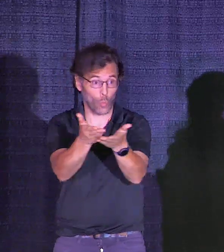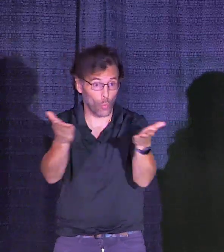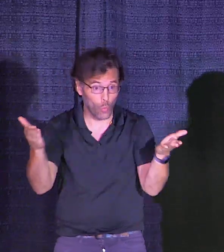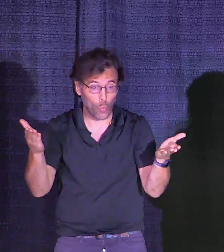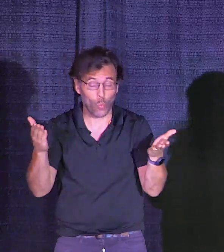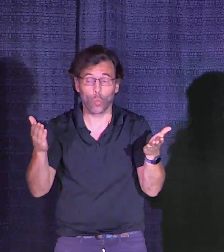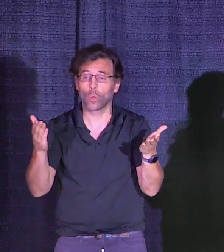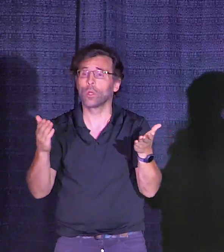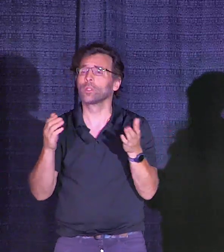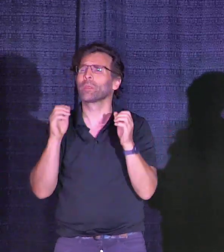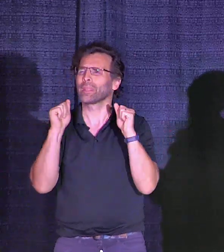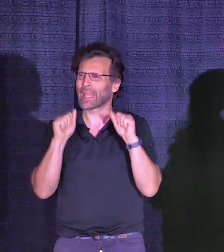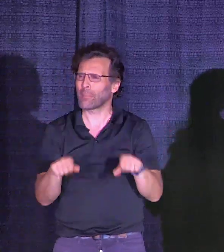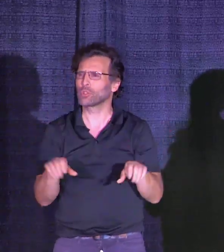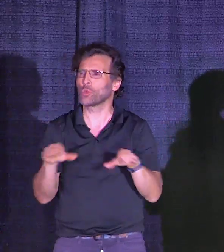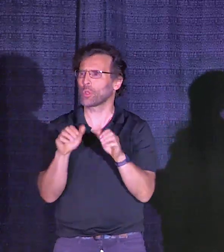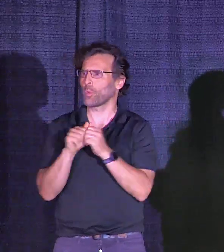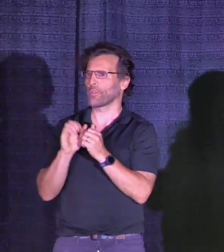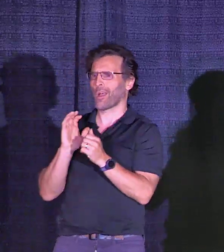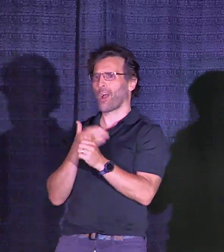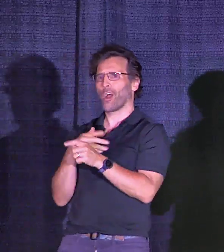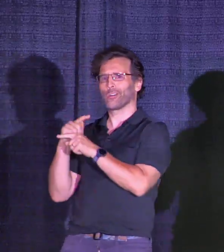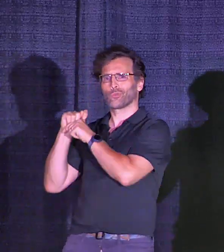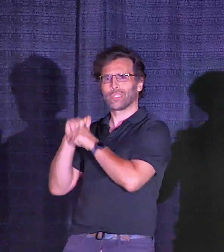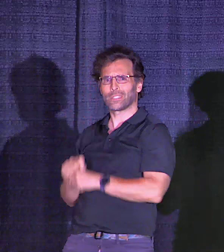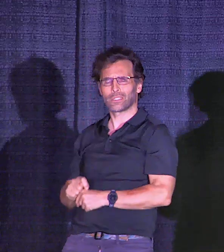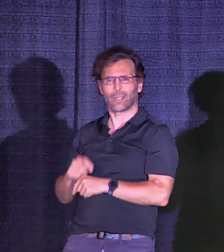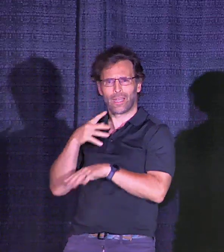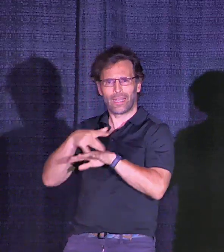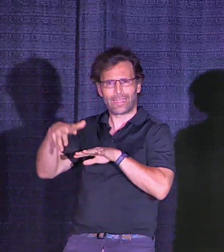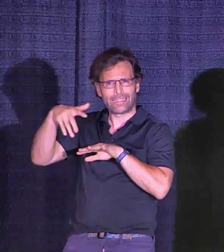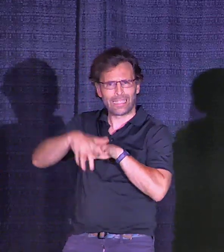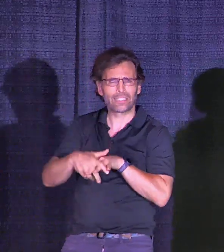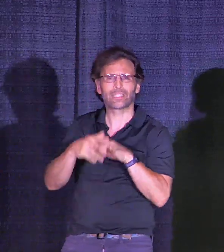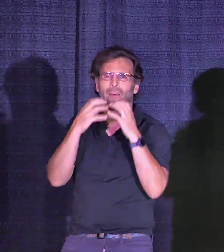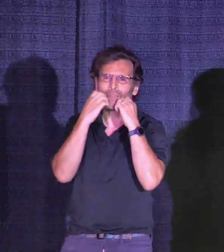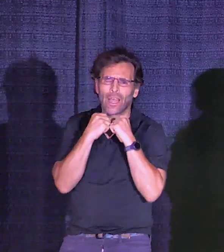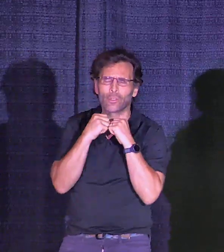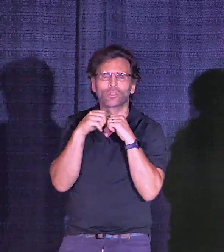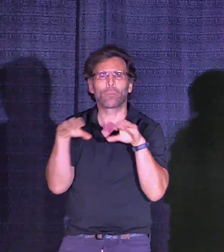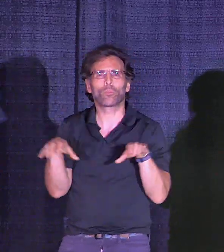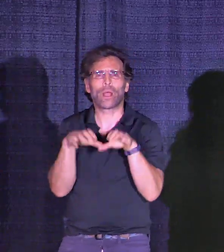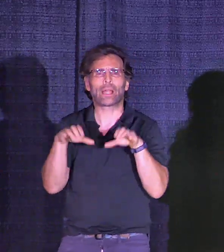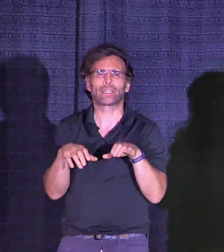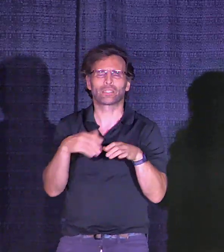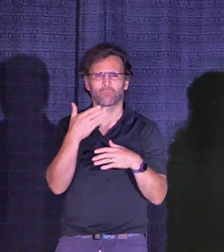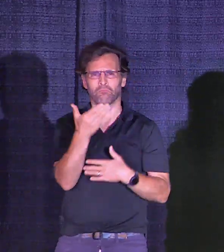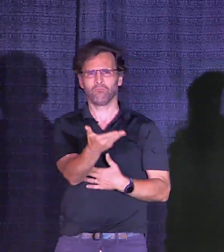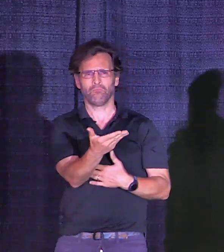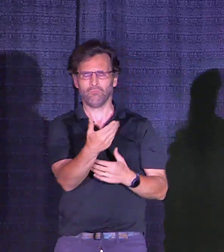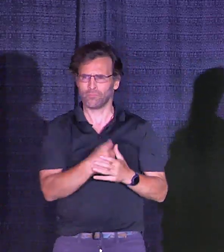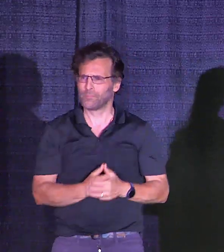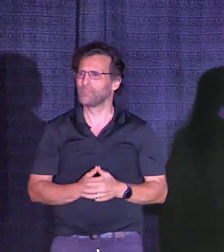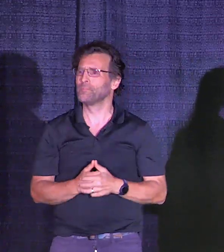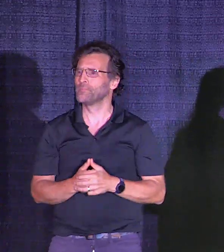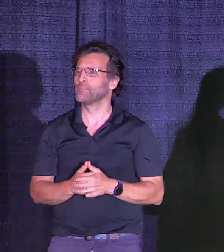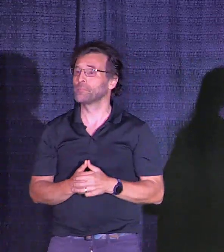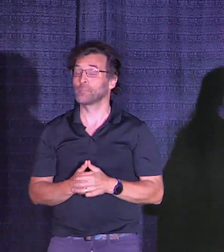to be able to do so in accordance with our traditional Indigenous values and practices at the forefront.